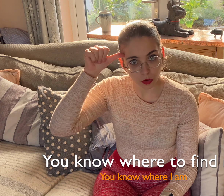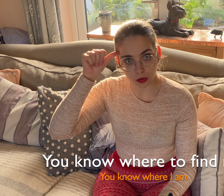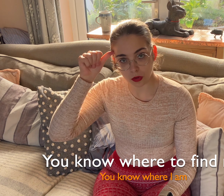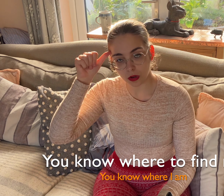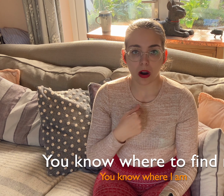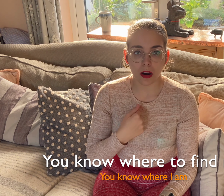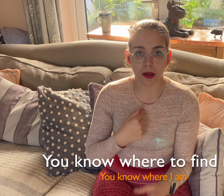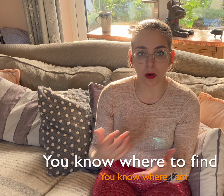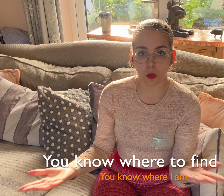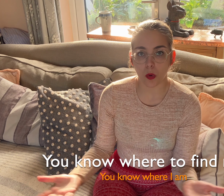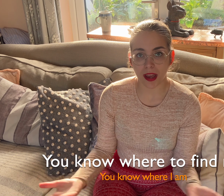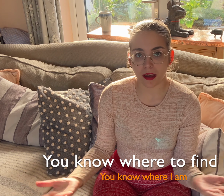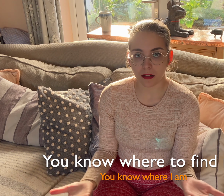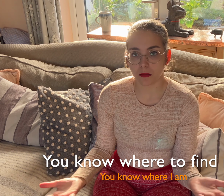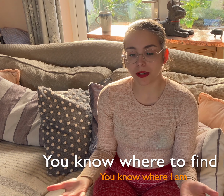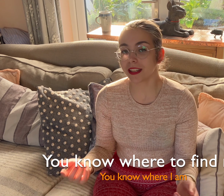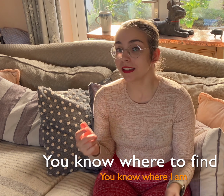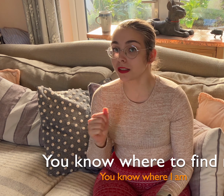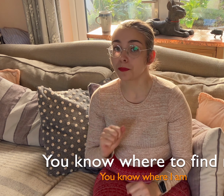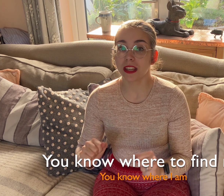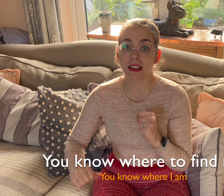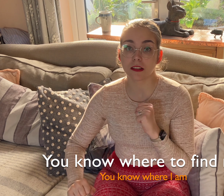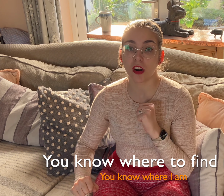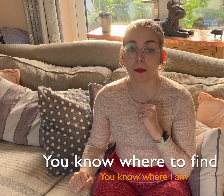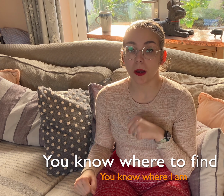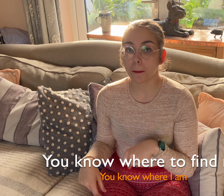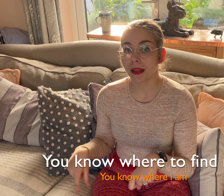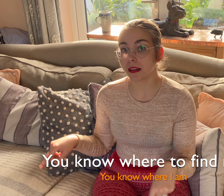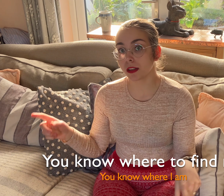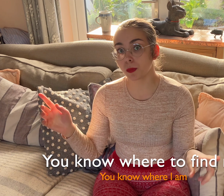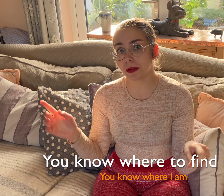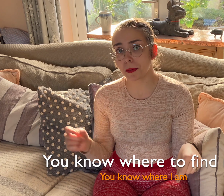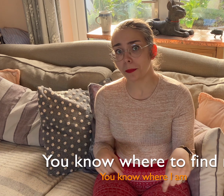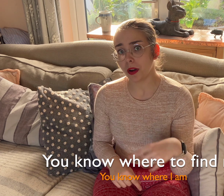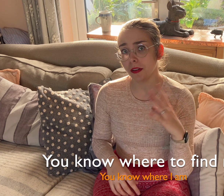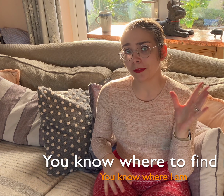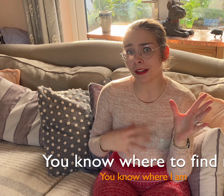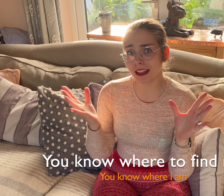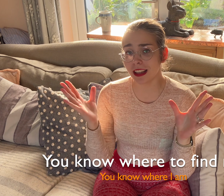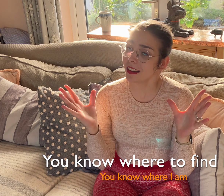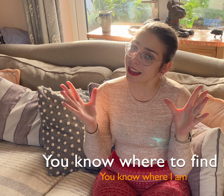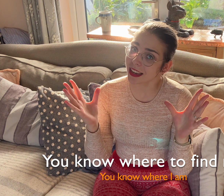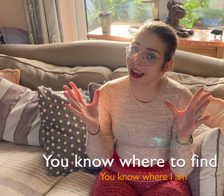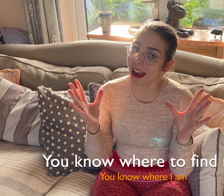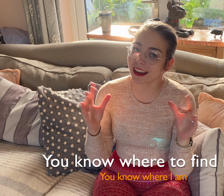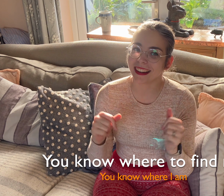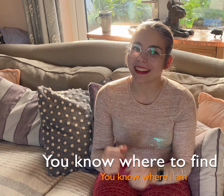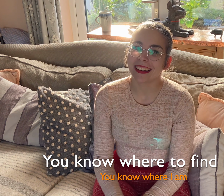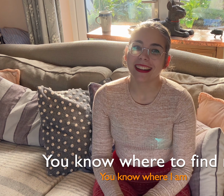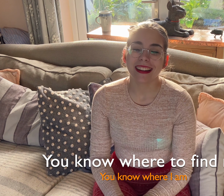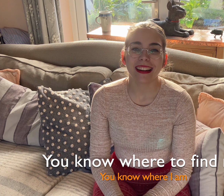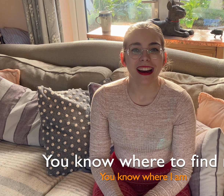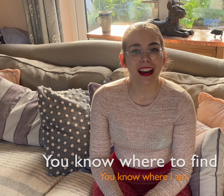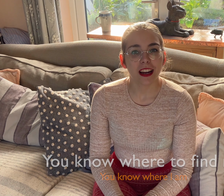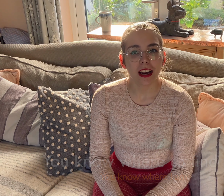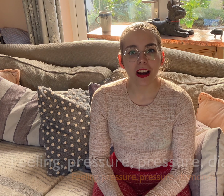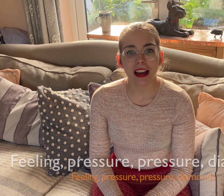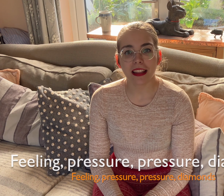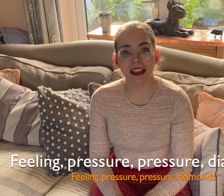I'm where, which is the BSL grammar, because we combine fun and learning here. And then